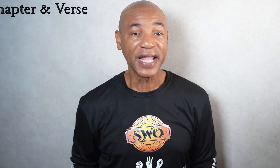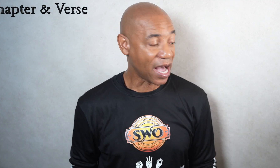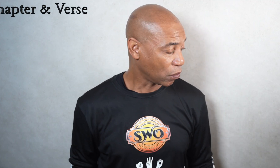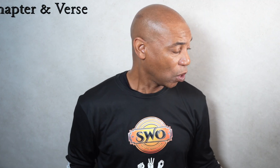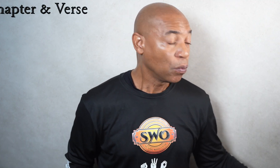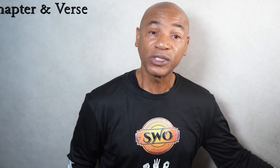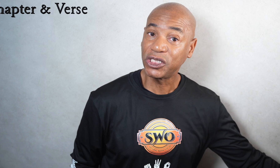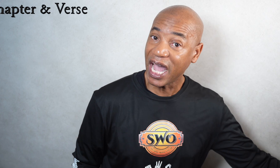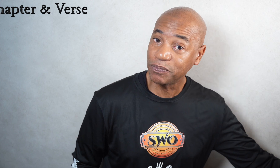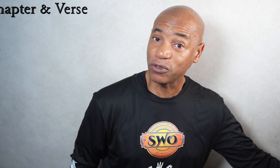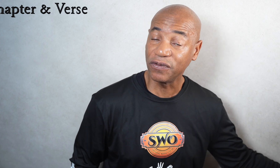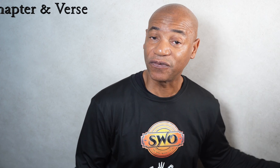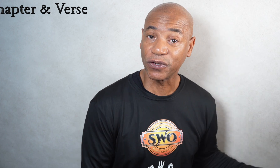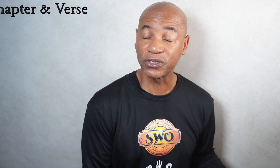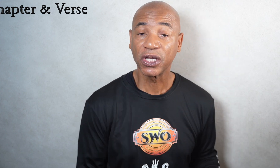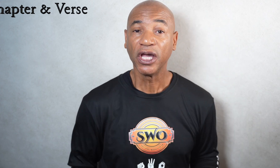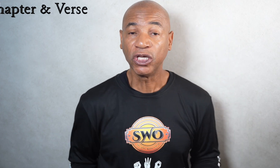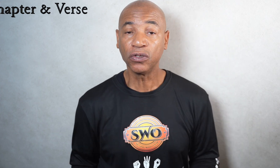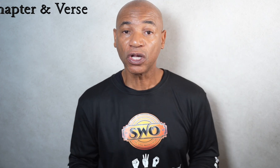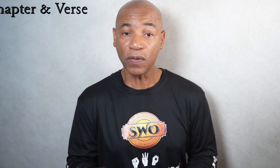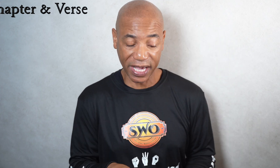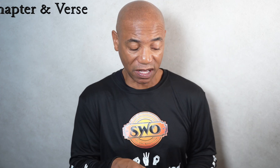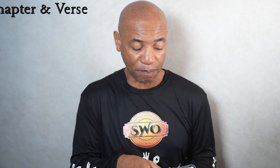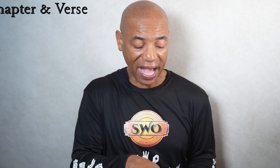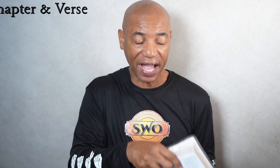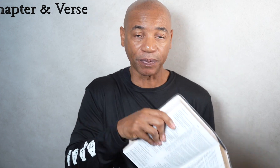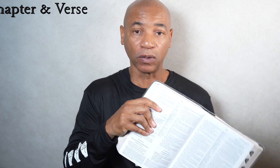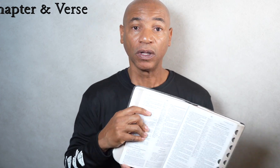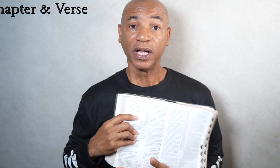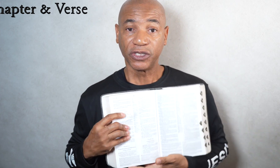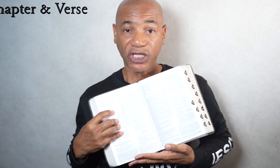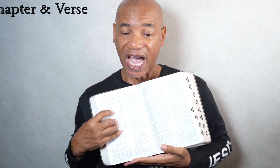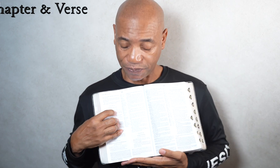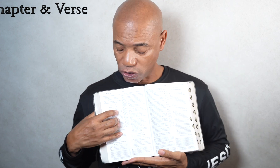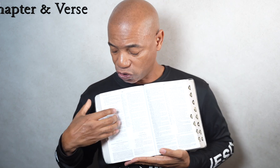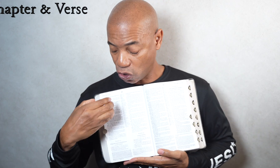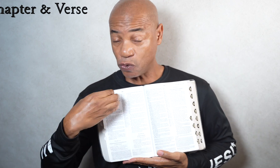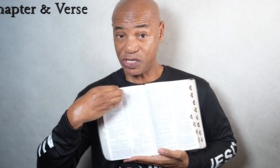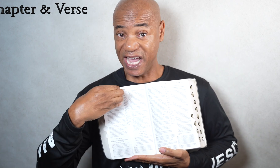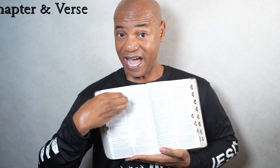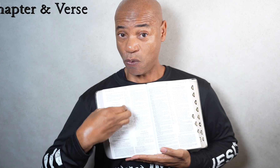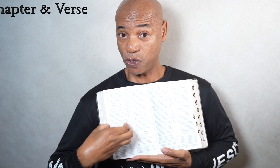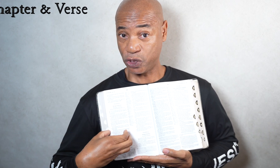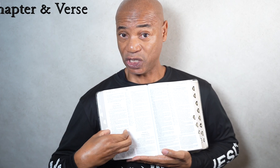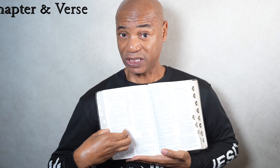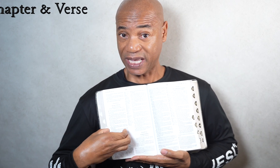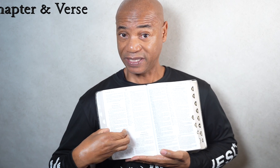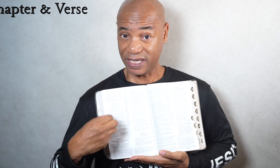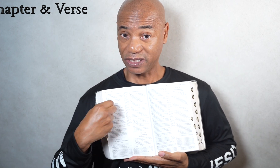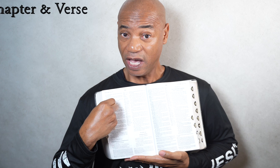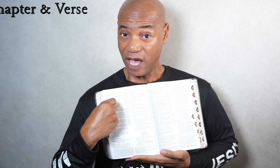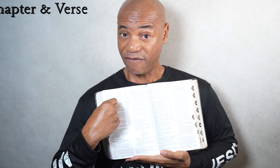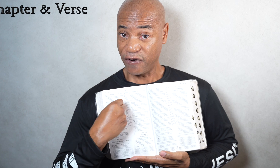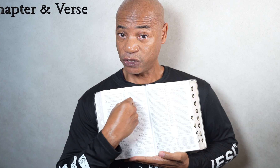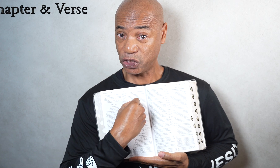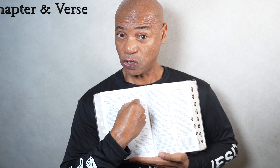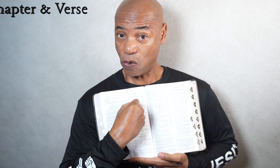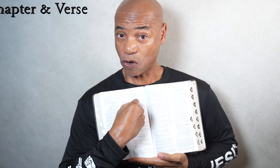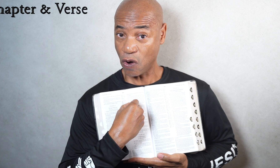Now, with chapter and verse, you know in the Bible, chapters go downwards just like this, and verses go